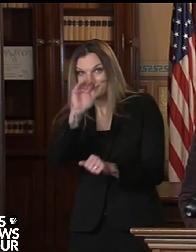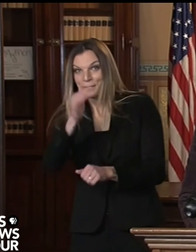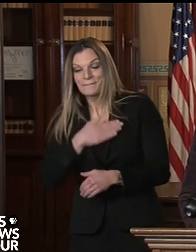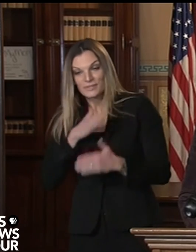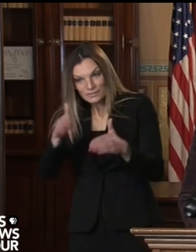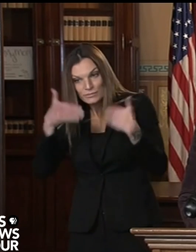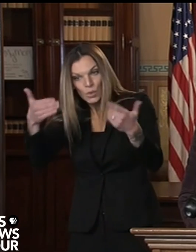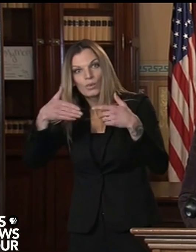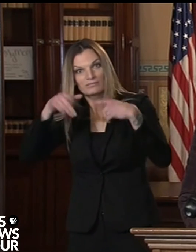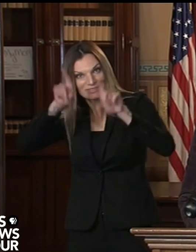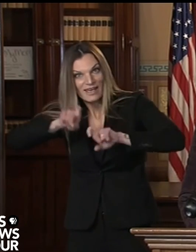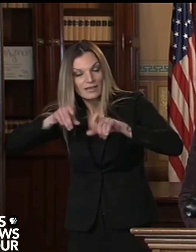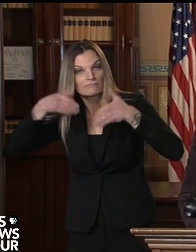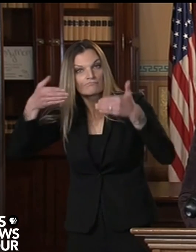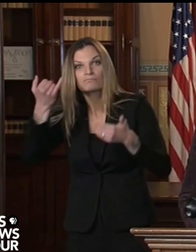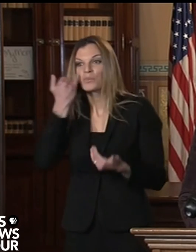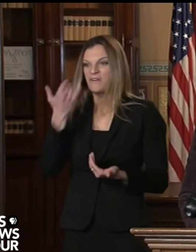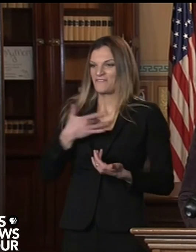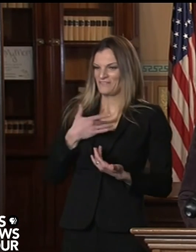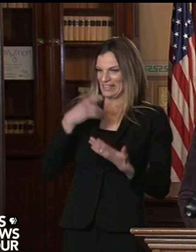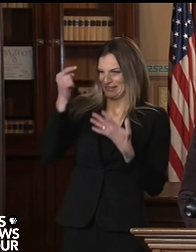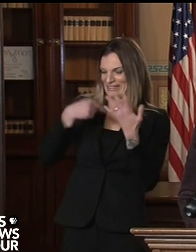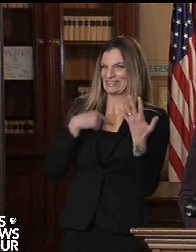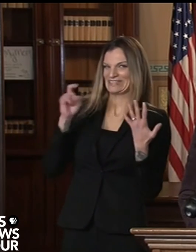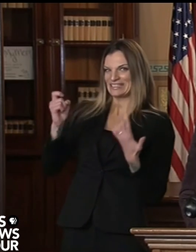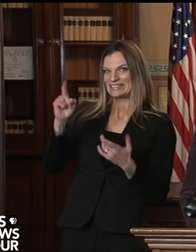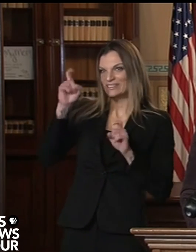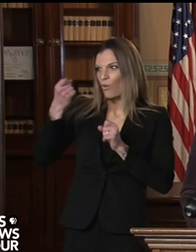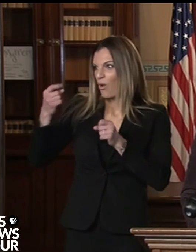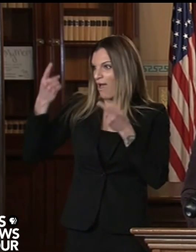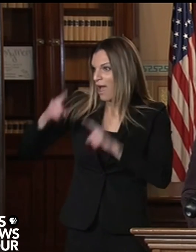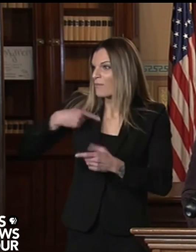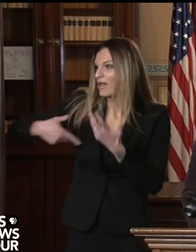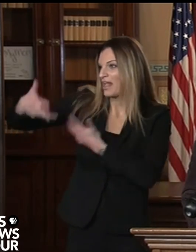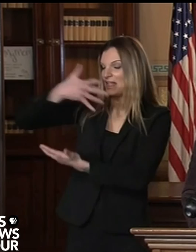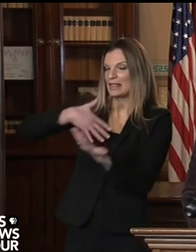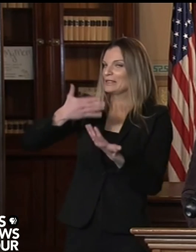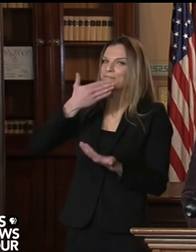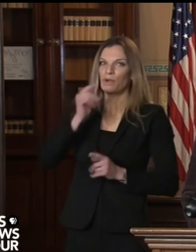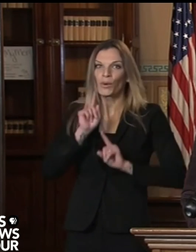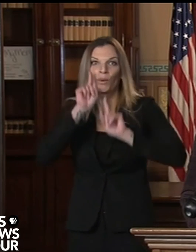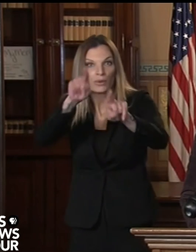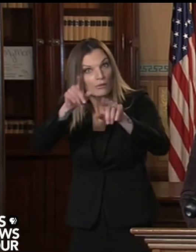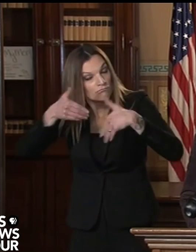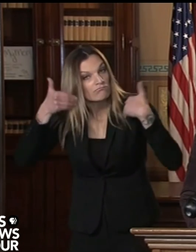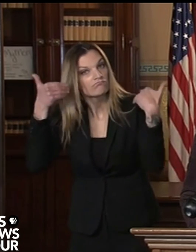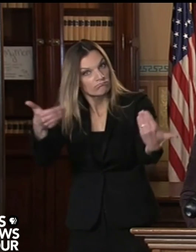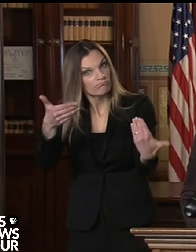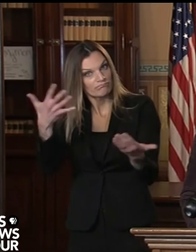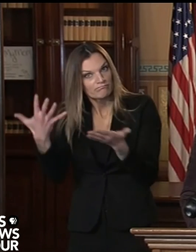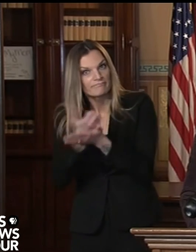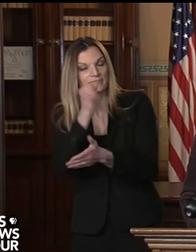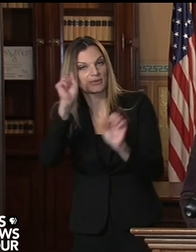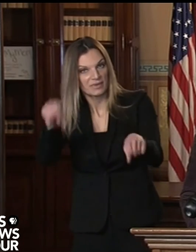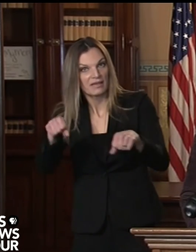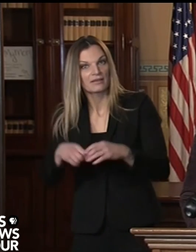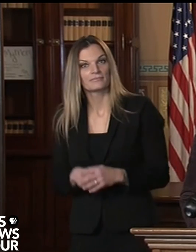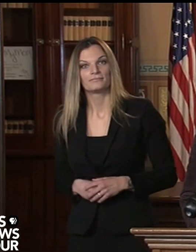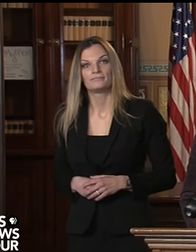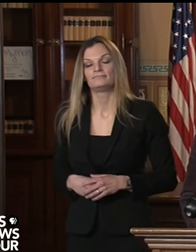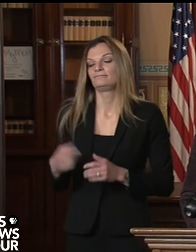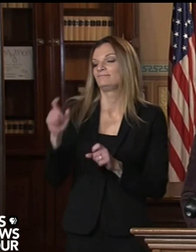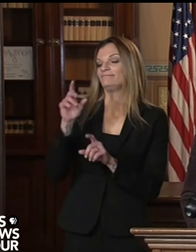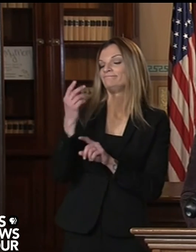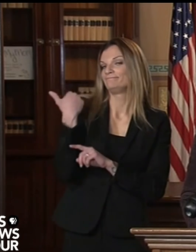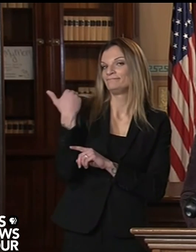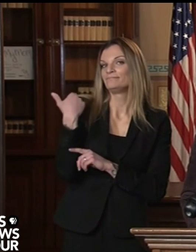testing site. They need a test. This September, my administration created the Rapid Response Grant